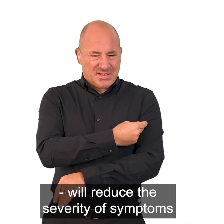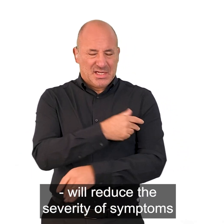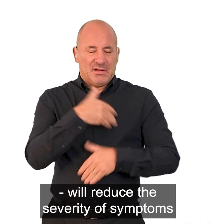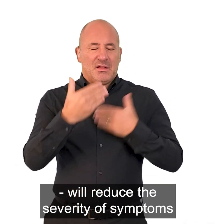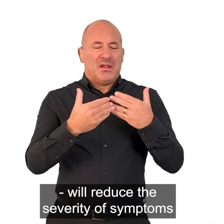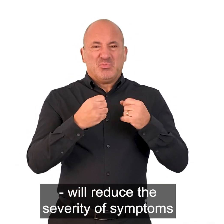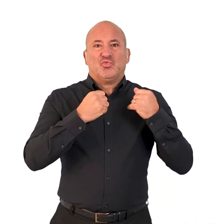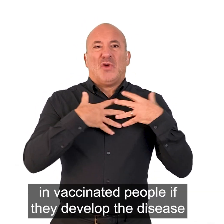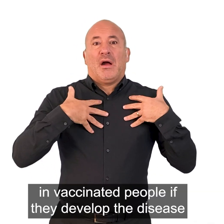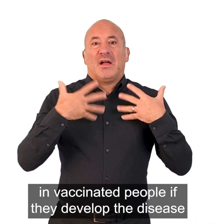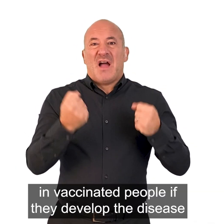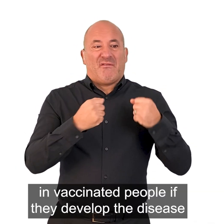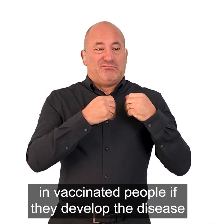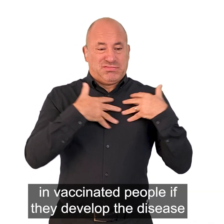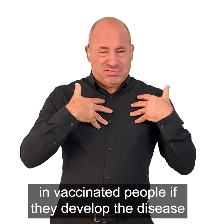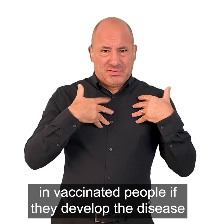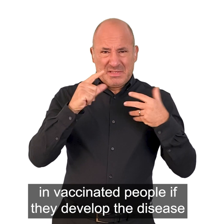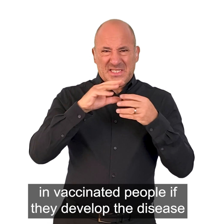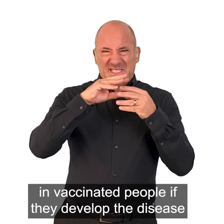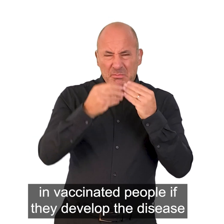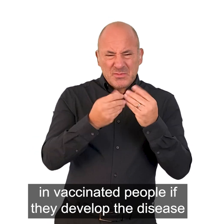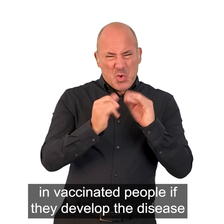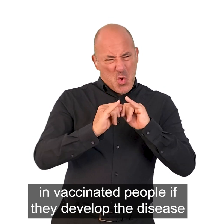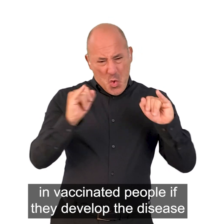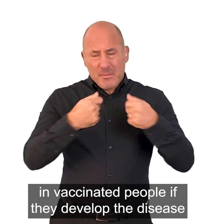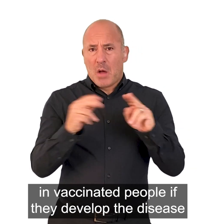symptoms in vaccinated people if they develop the disease.